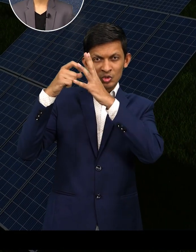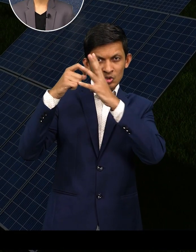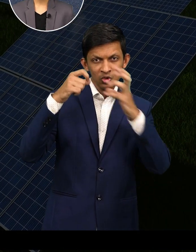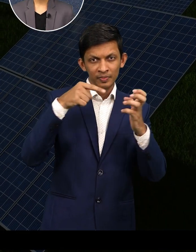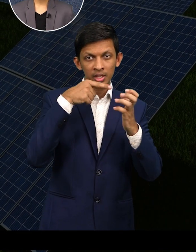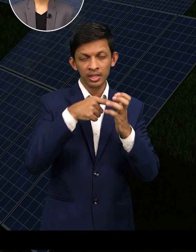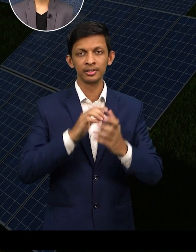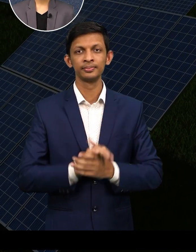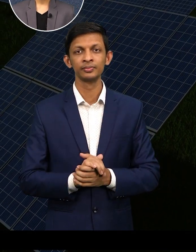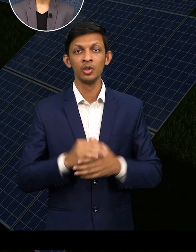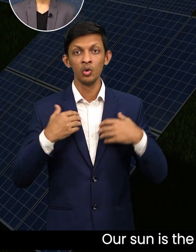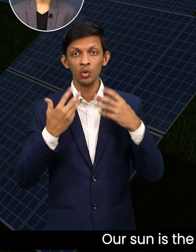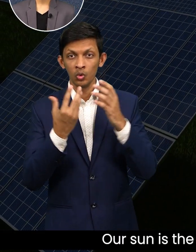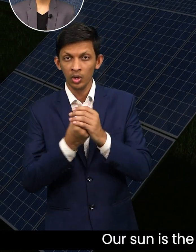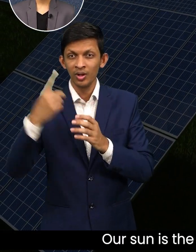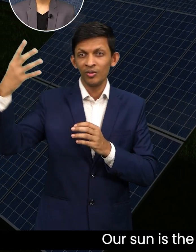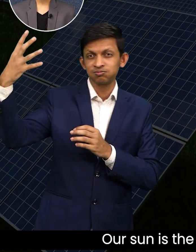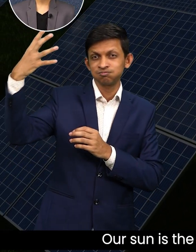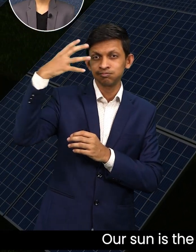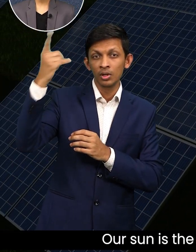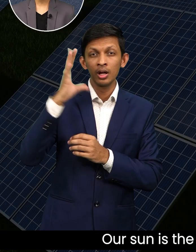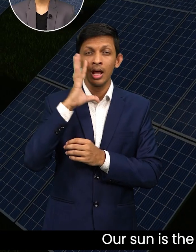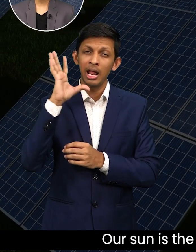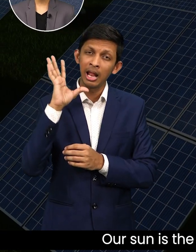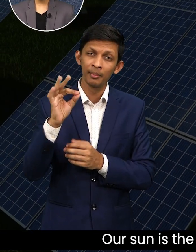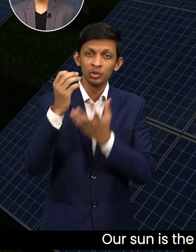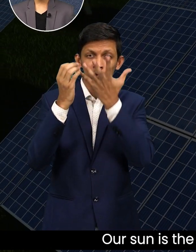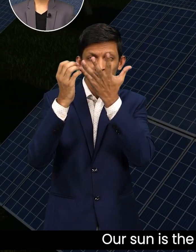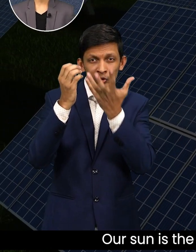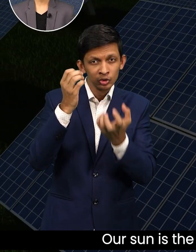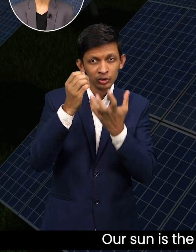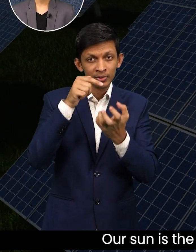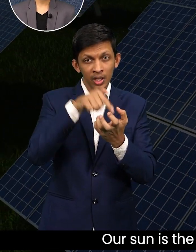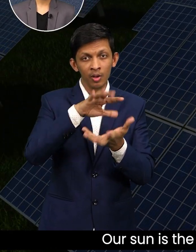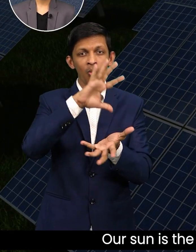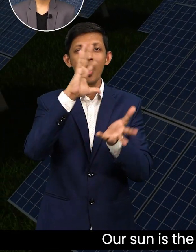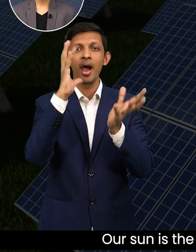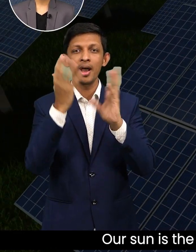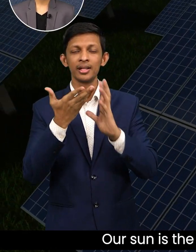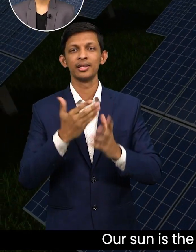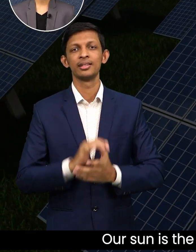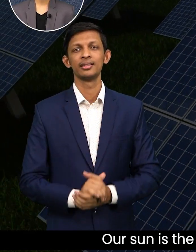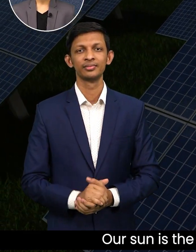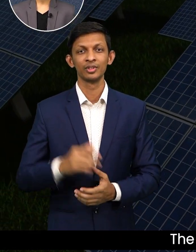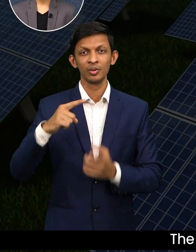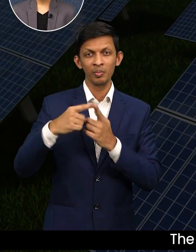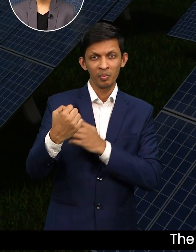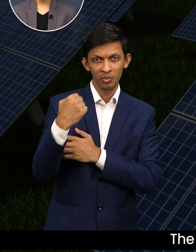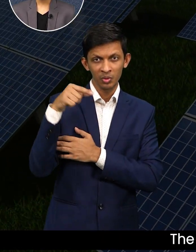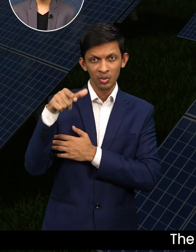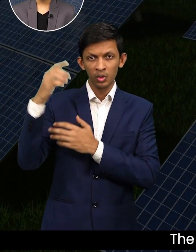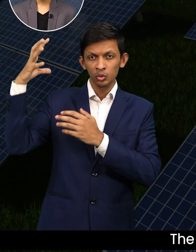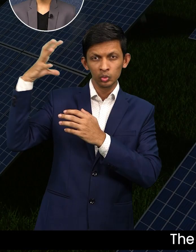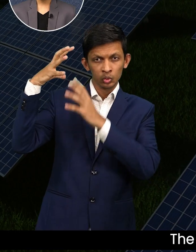Solar energy. Our sun is the main source of energy for the earth. The